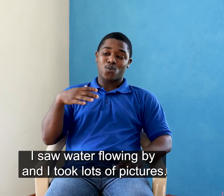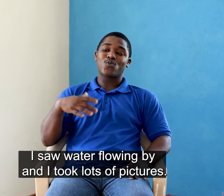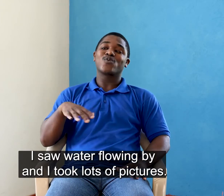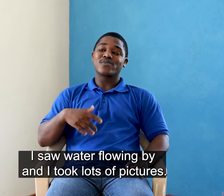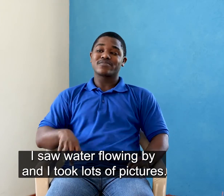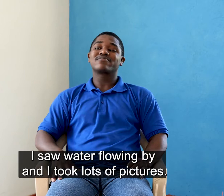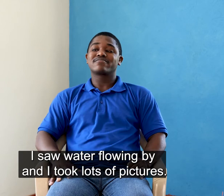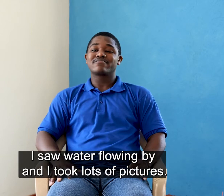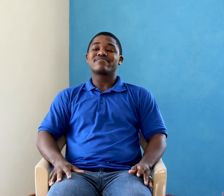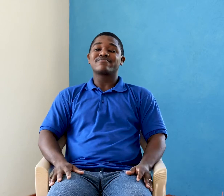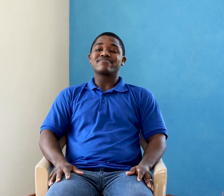of pictures.